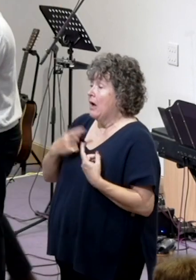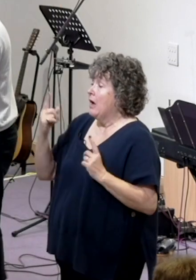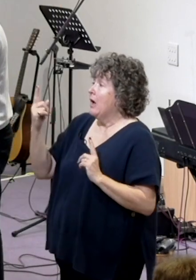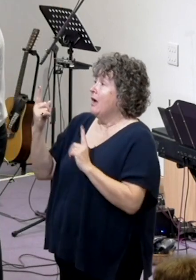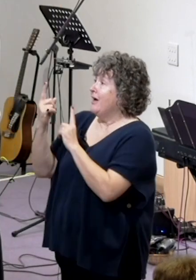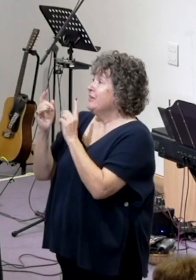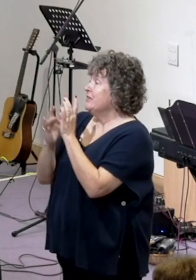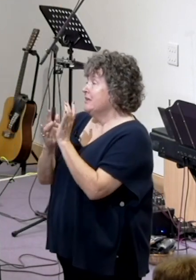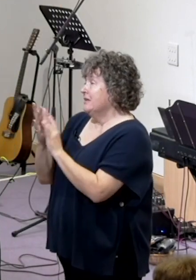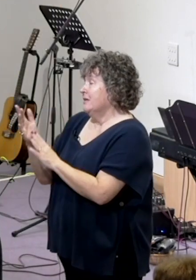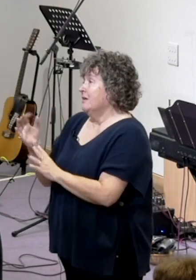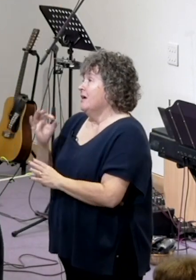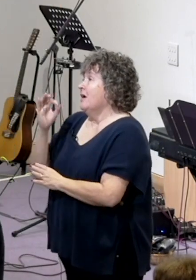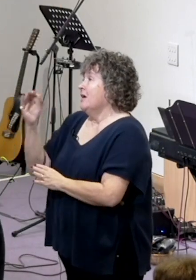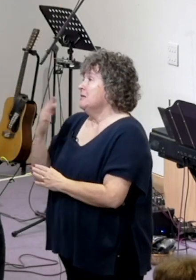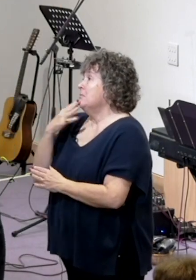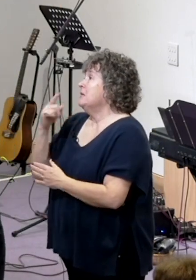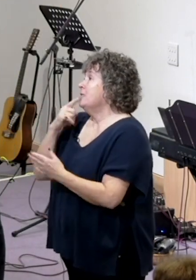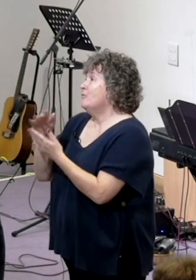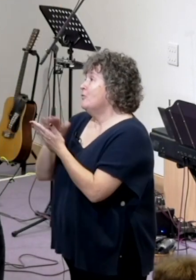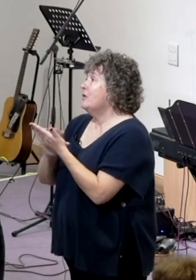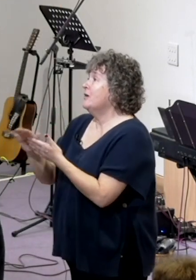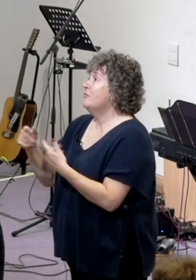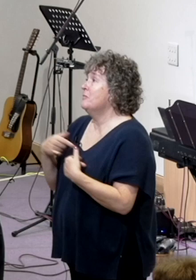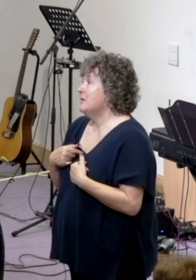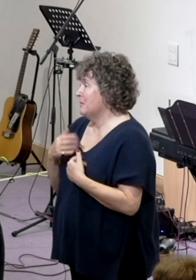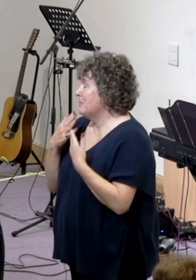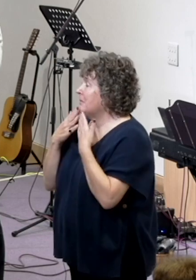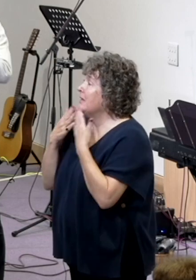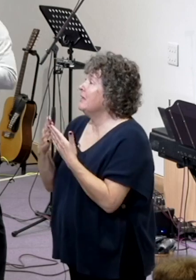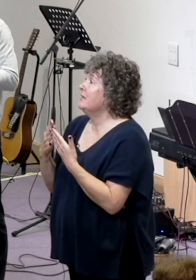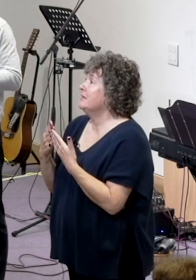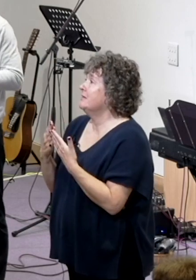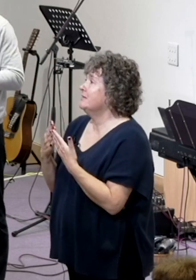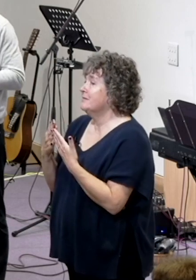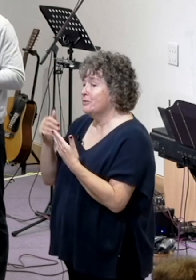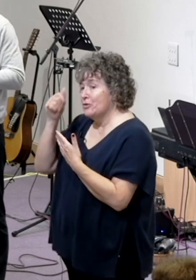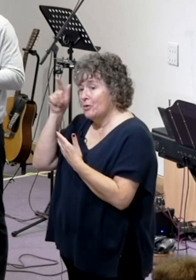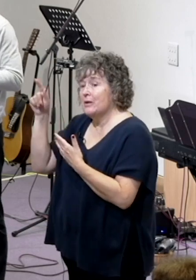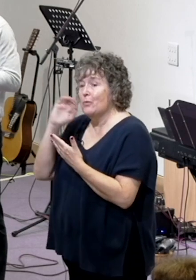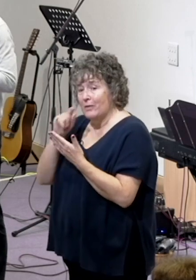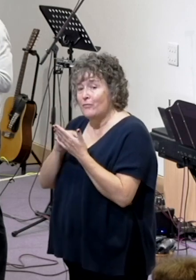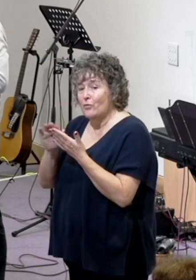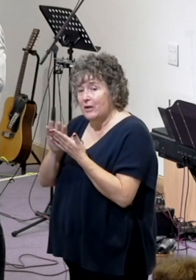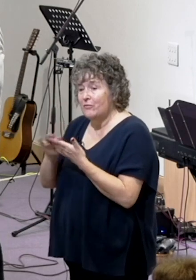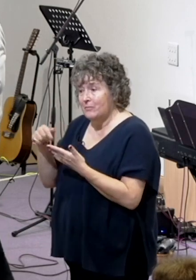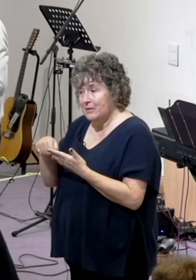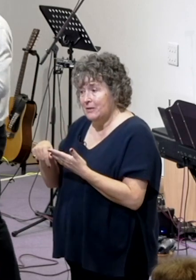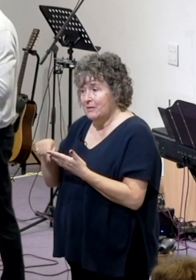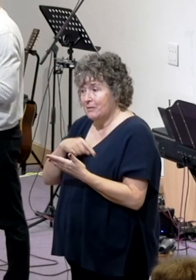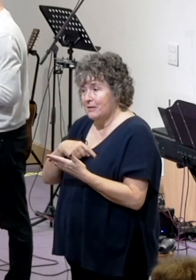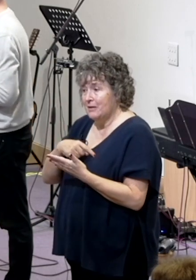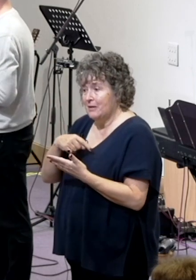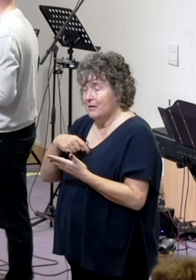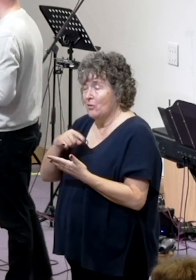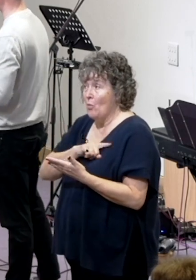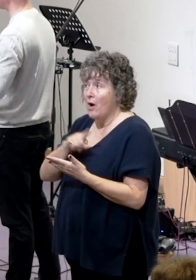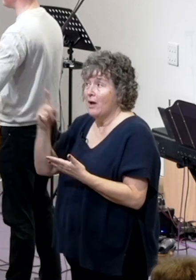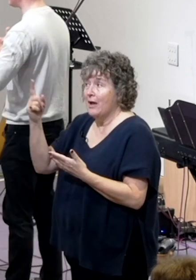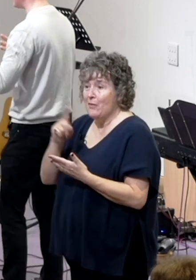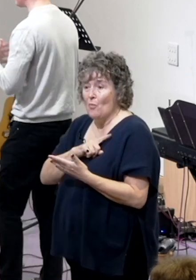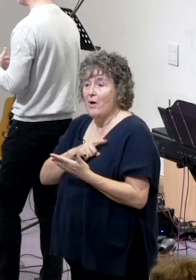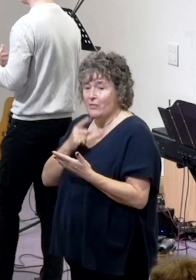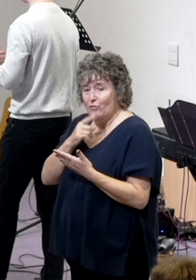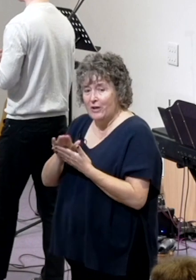to Jesus and I can ask for his forgiveness. And he will forgive me. Because he came to save me from my sins.